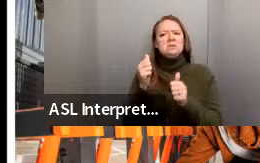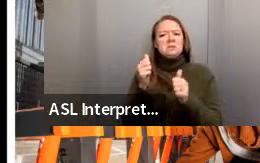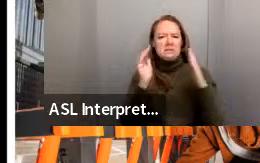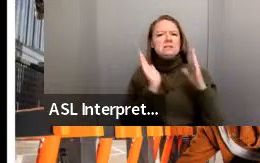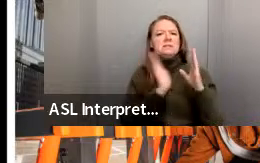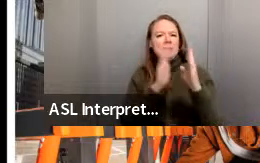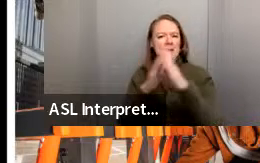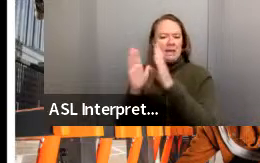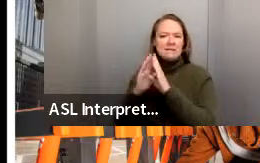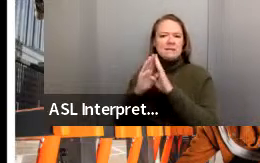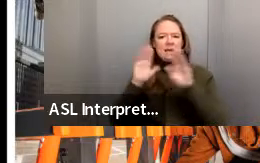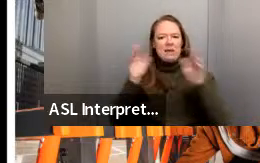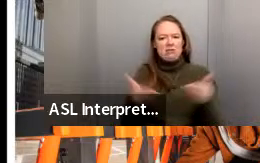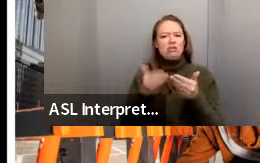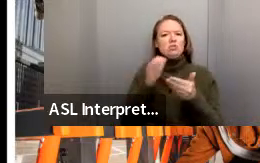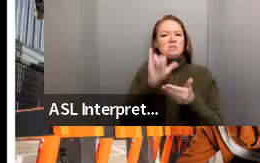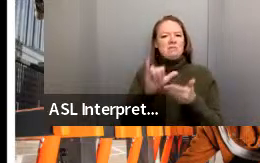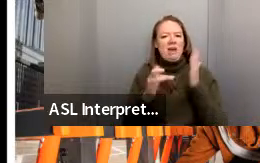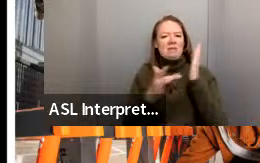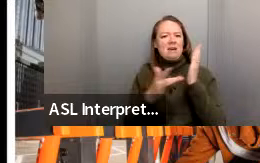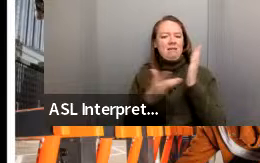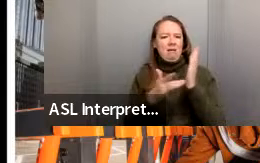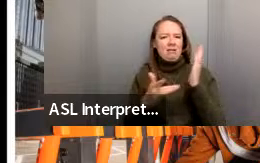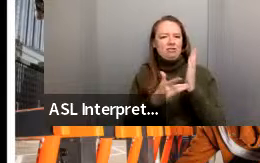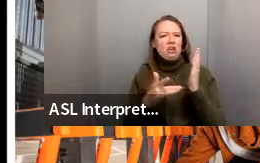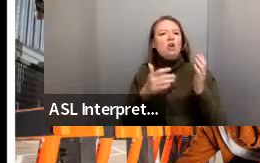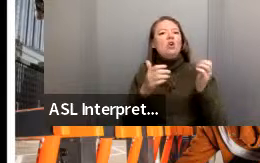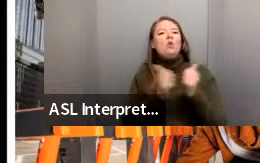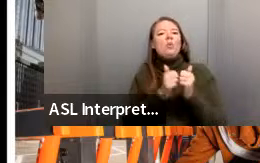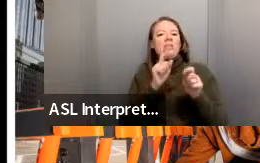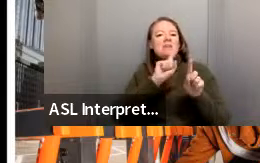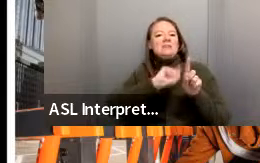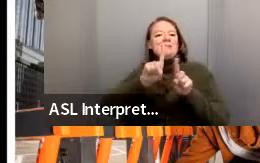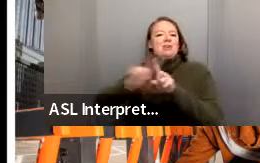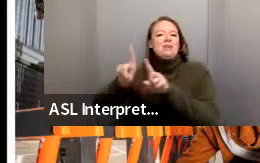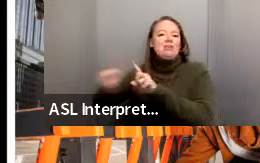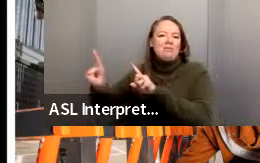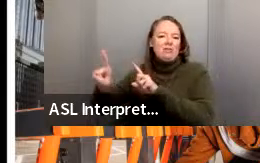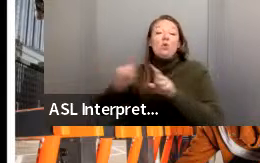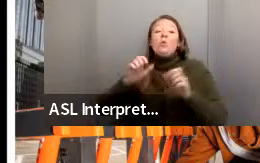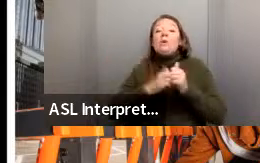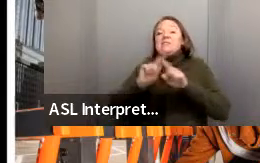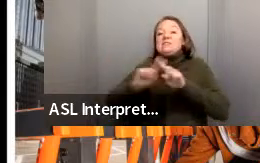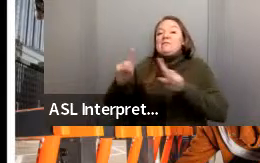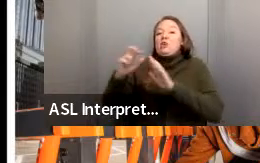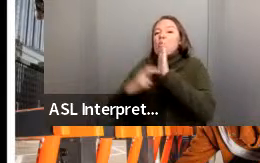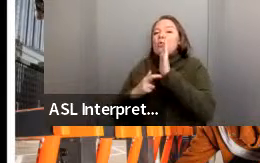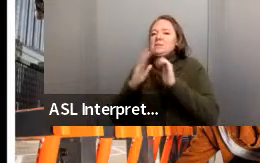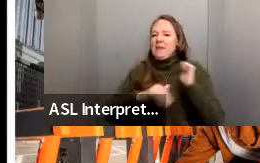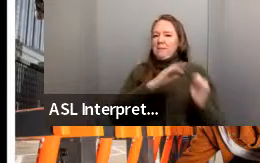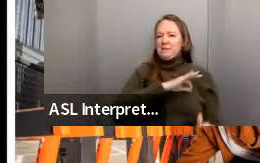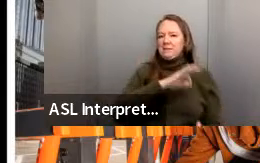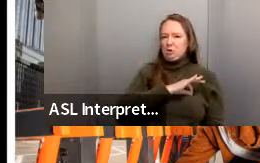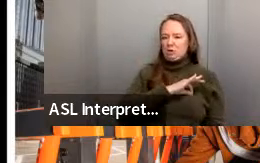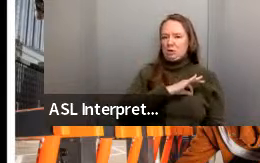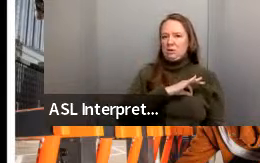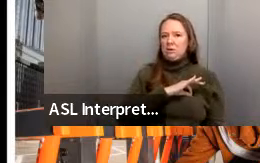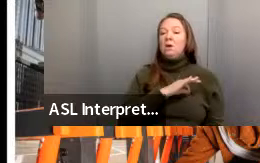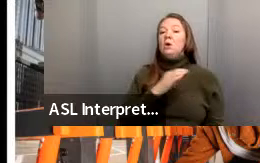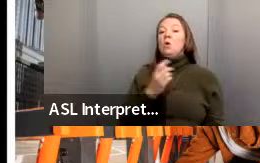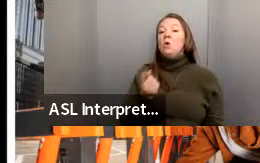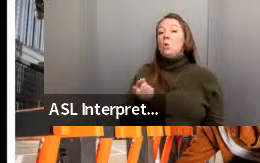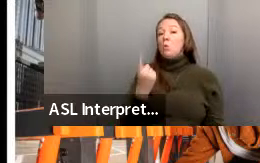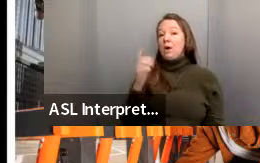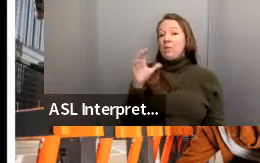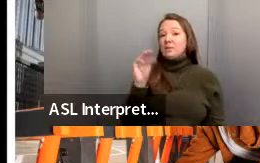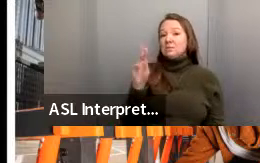cities introduce this technology with different kinds of sets of rules. One thing that's been very common is for the city